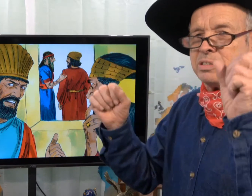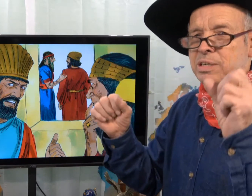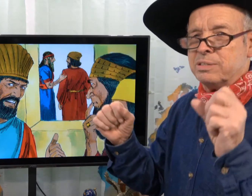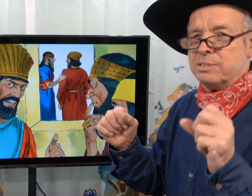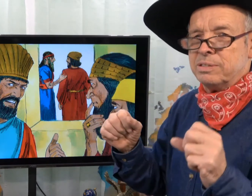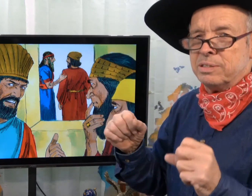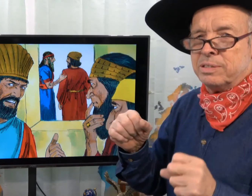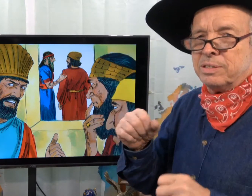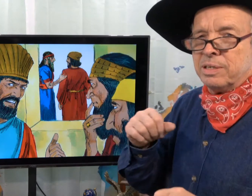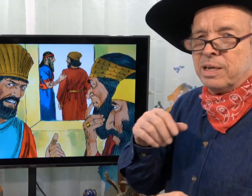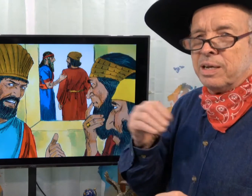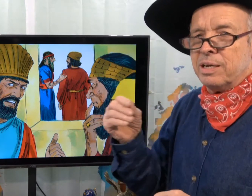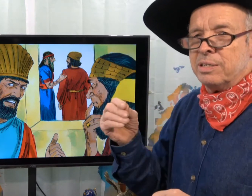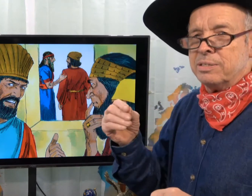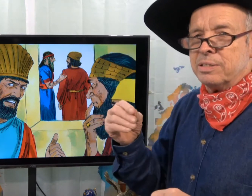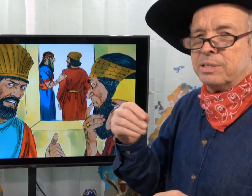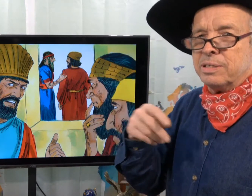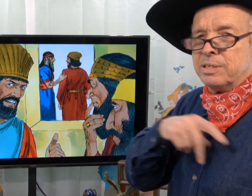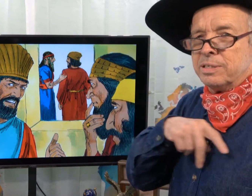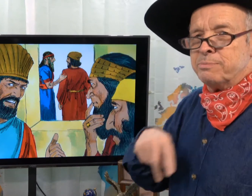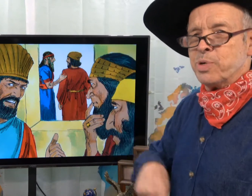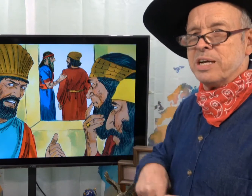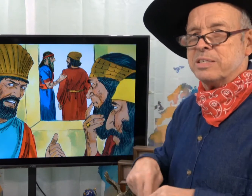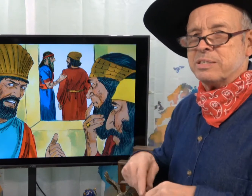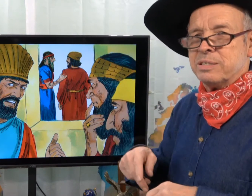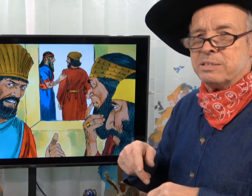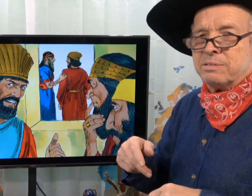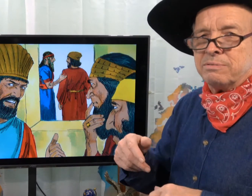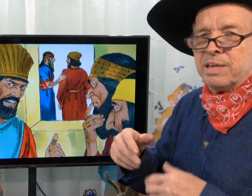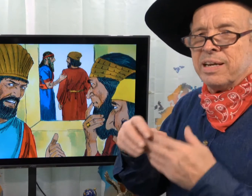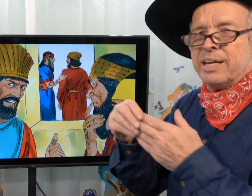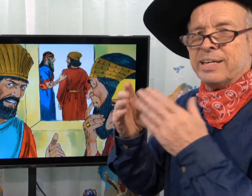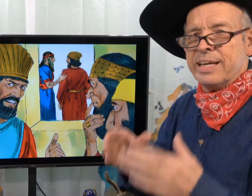practicing and French leader